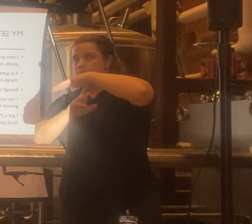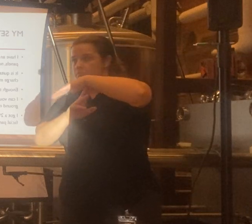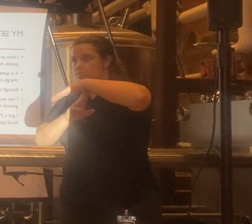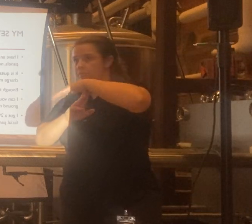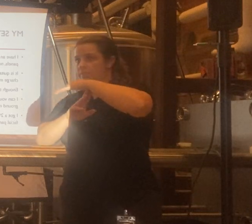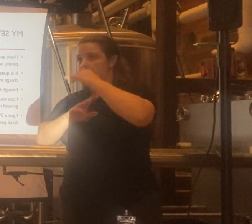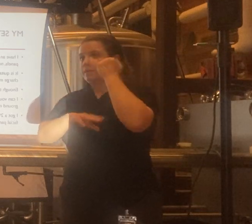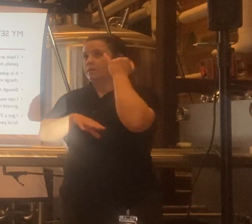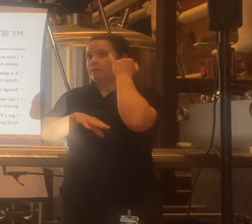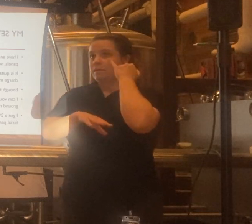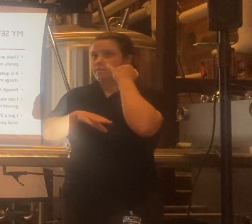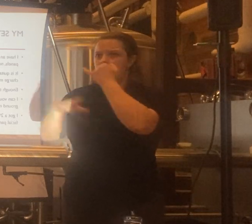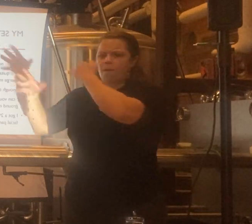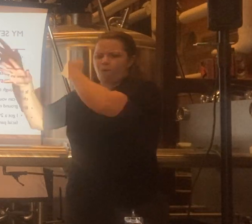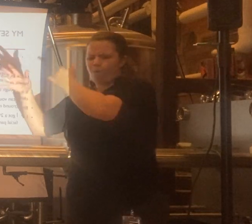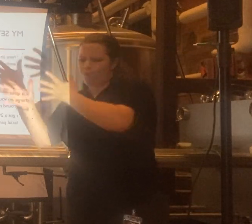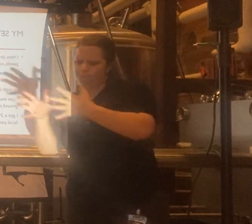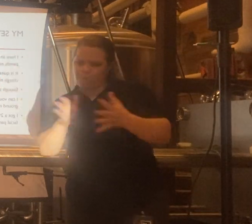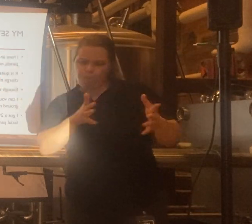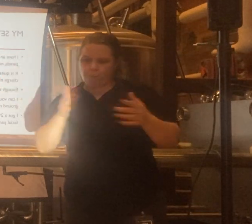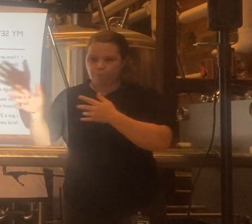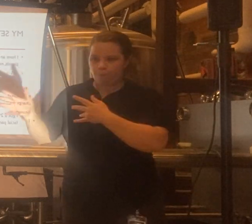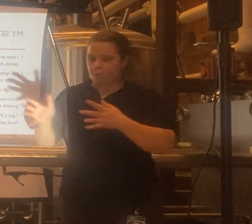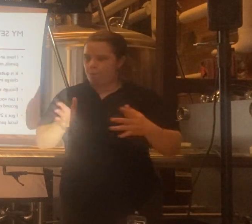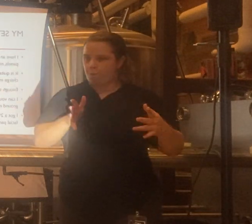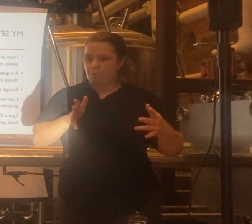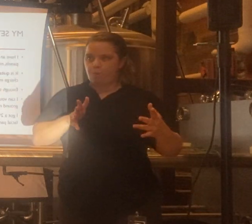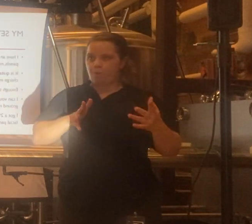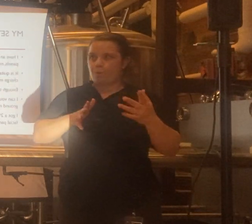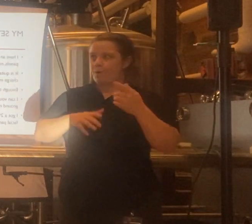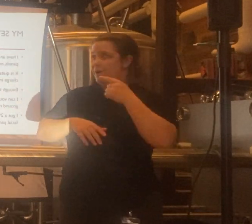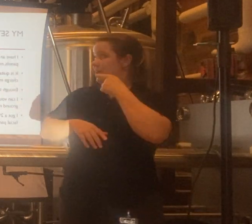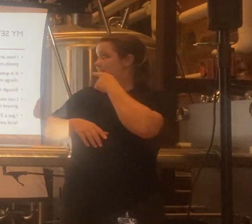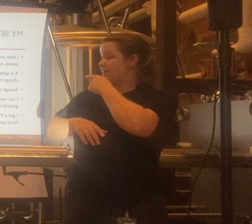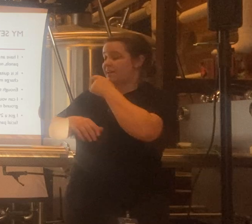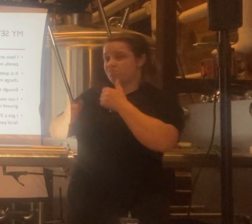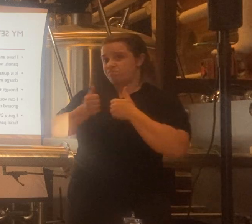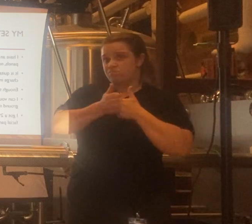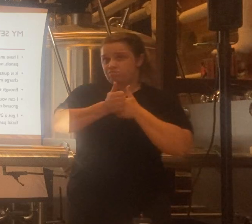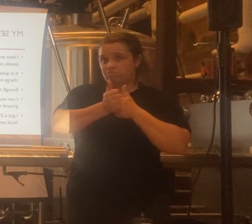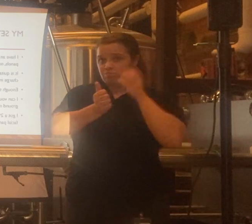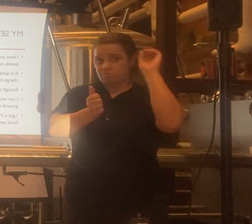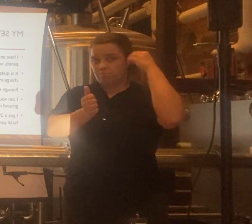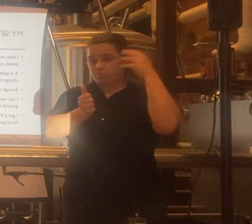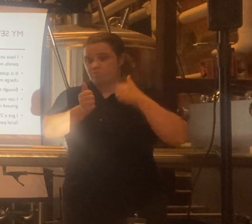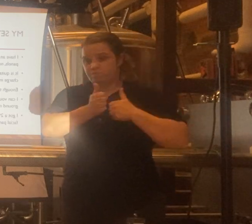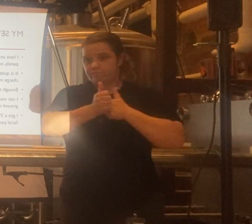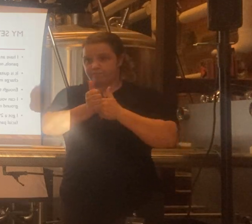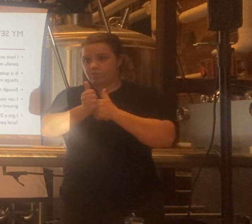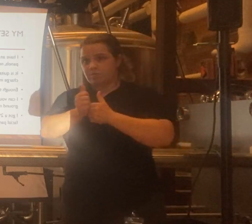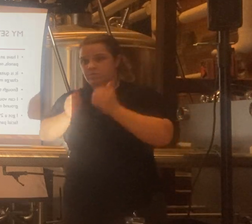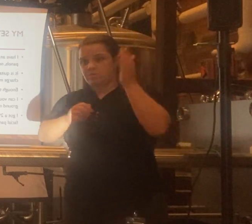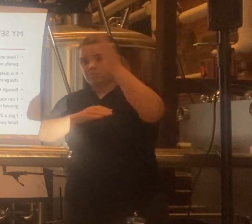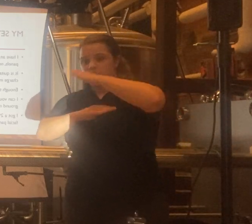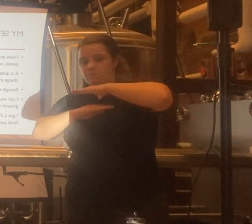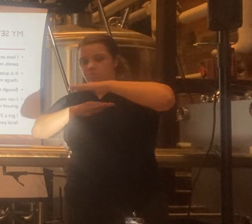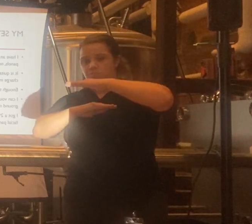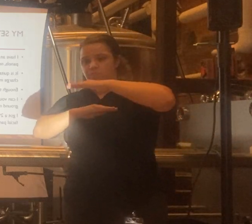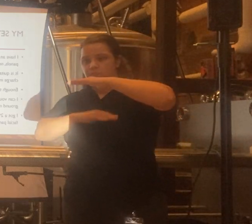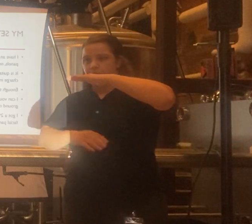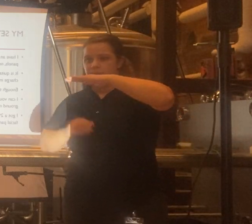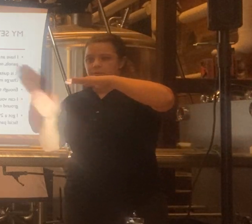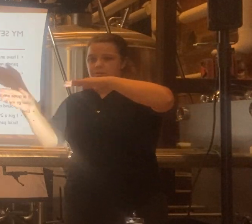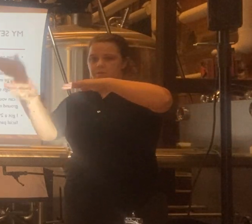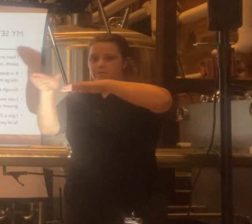go flat. You can set it up, you can make it go whatever direction you want, but optimally you want them to go flat. So when those 120-mile winds came across our